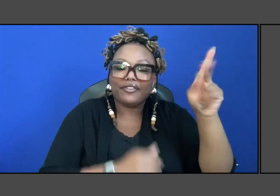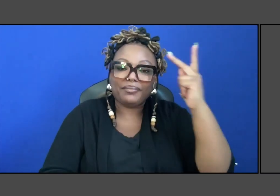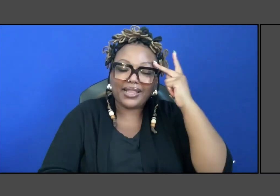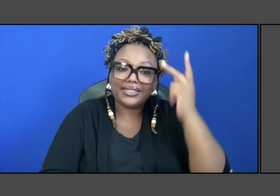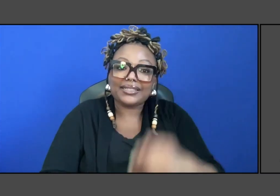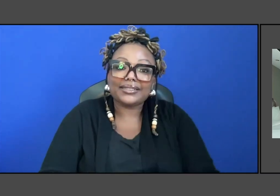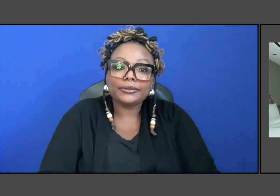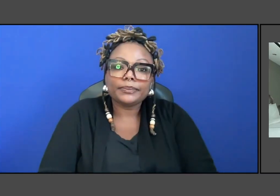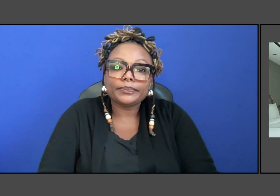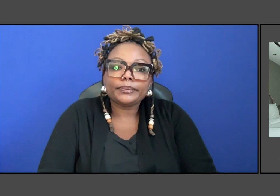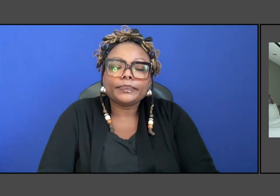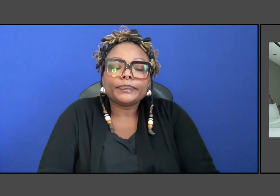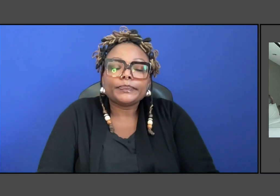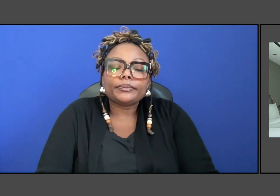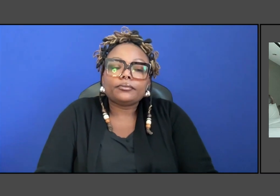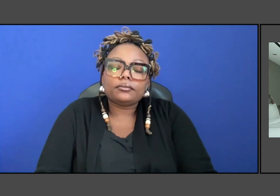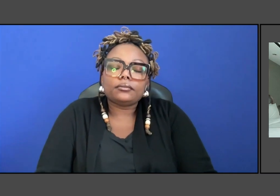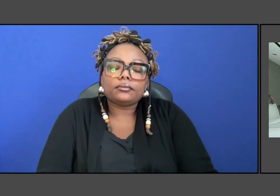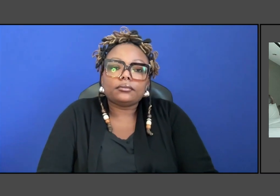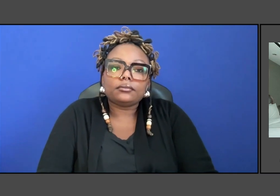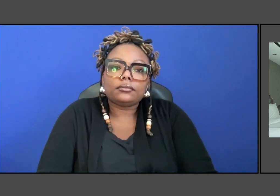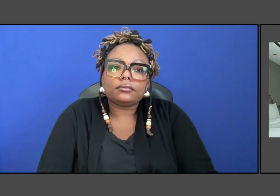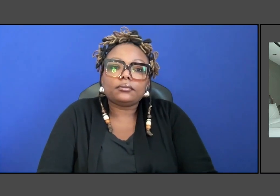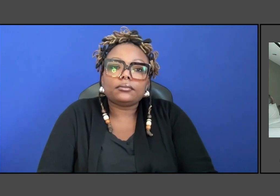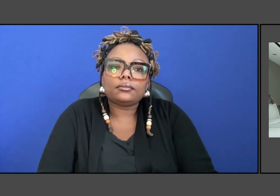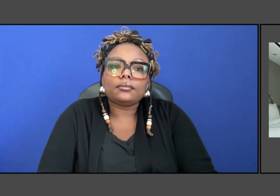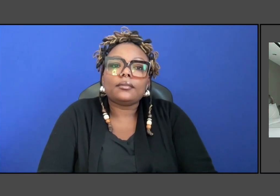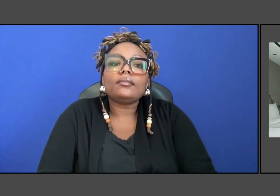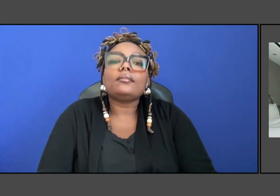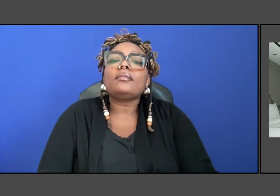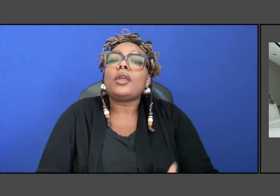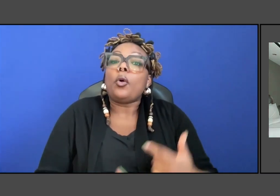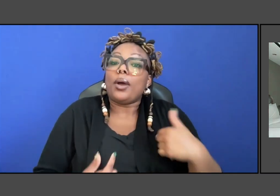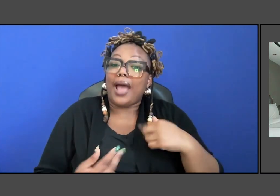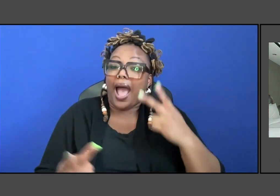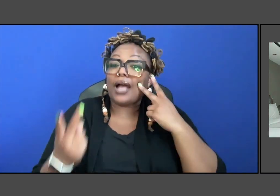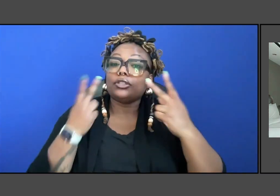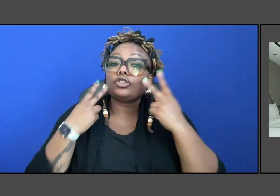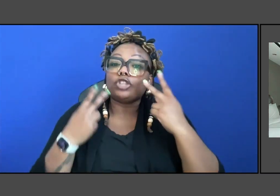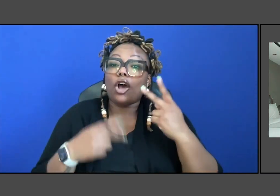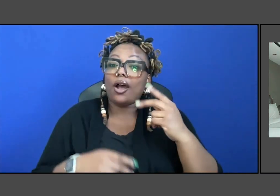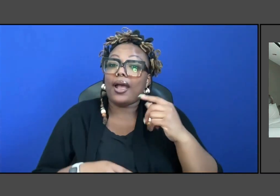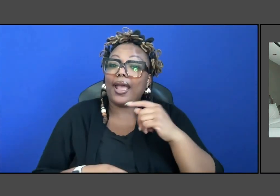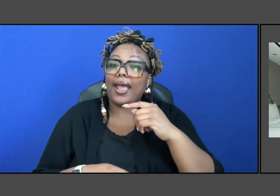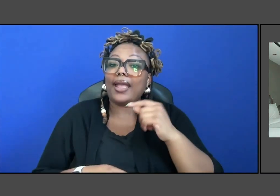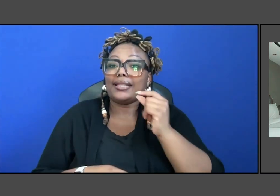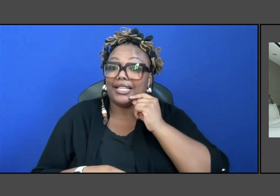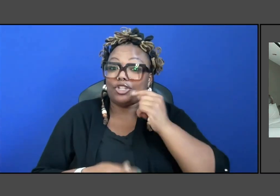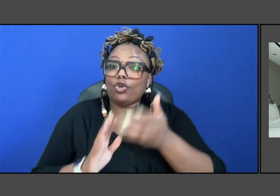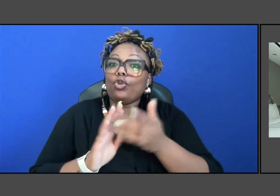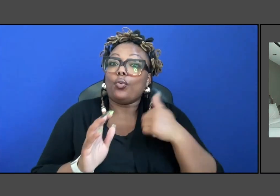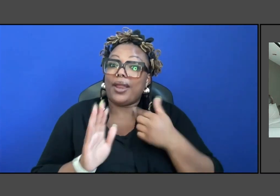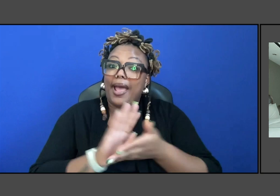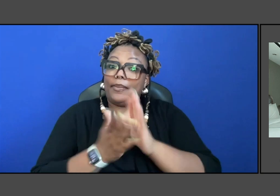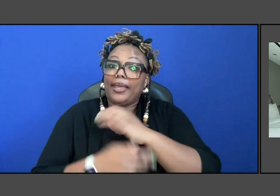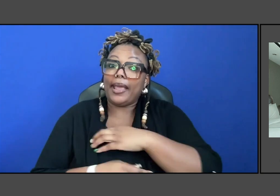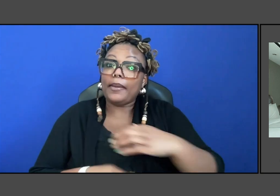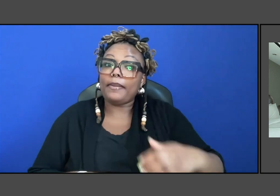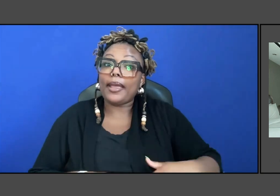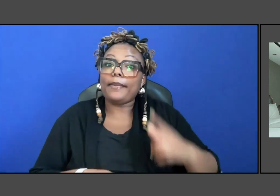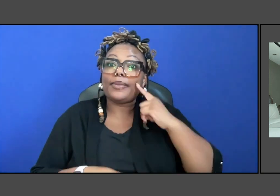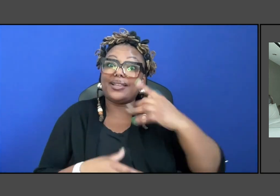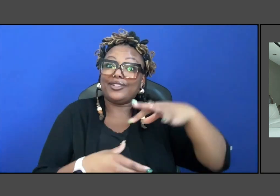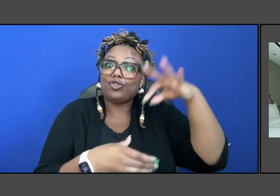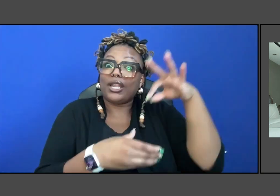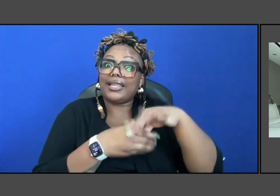I think that what I saw in San Antonio when I became mayor, especially because in order to get elected mayor there, even though